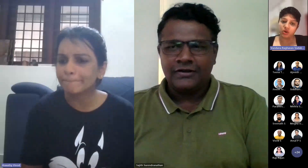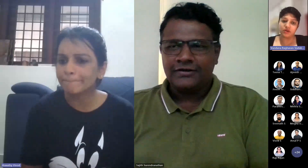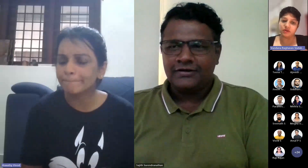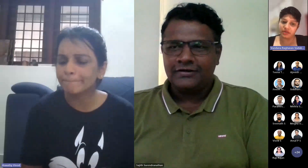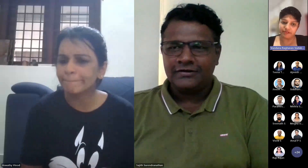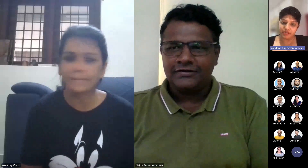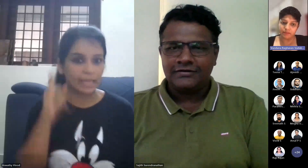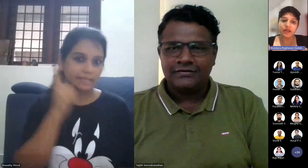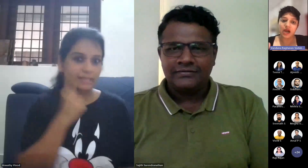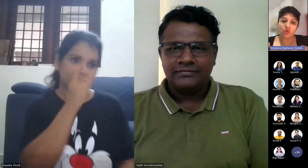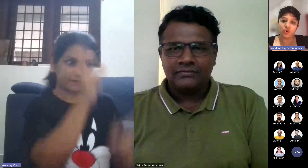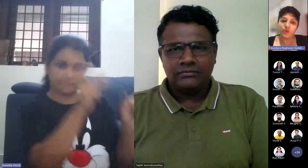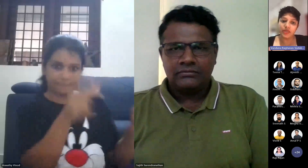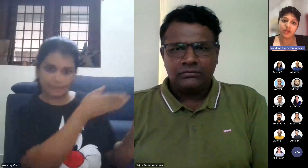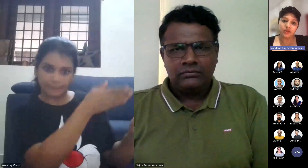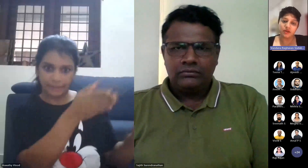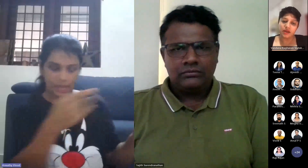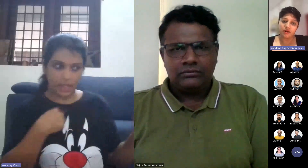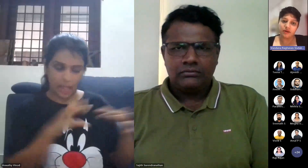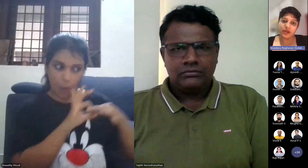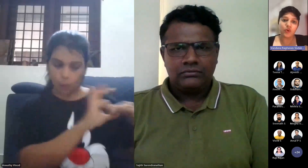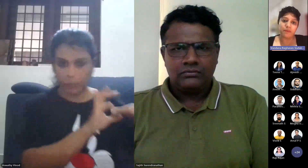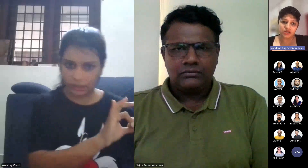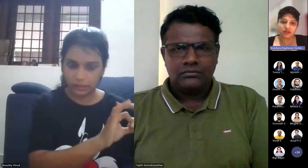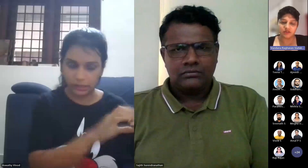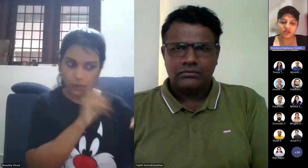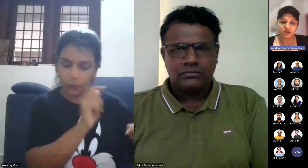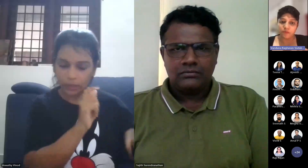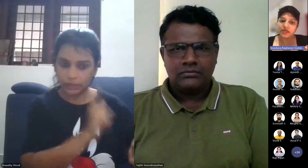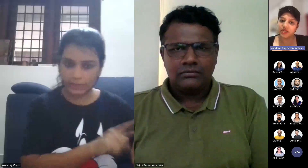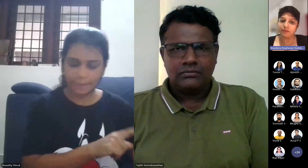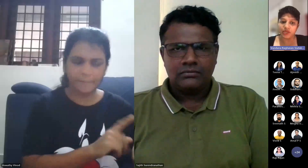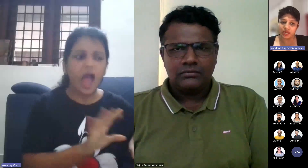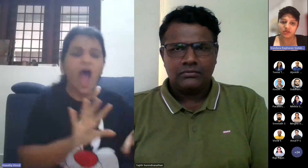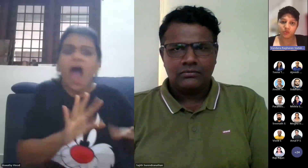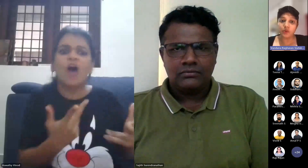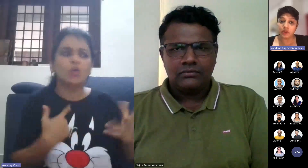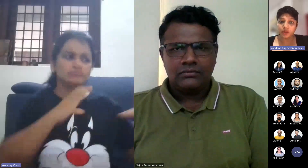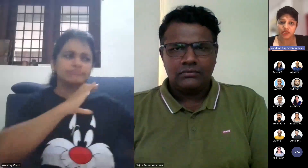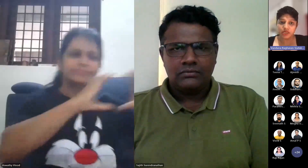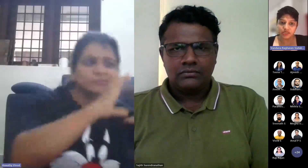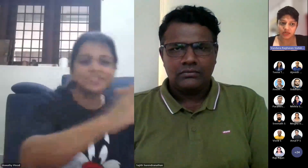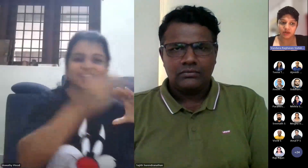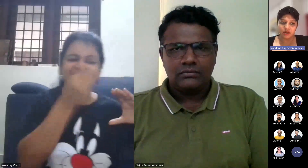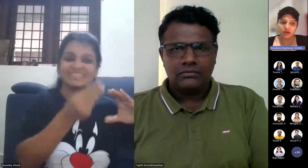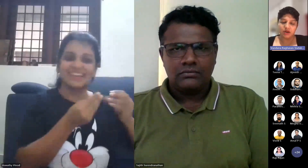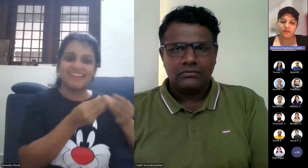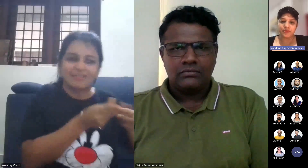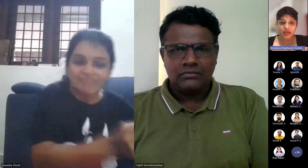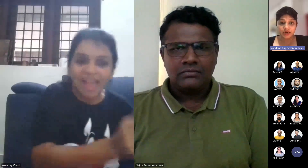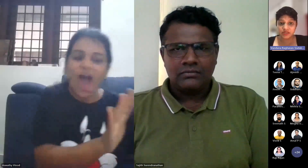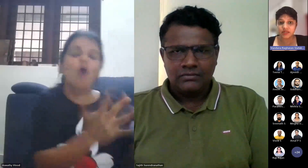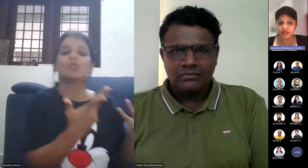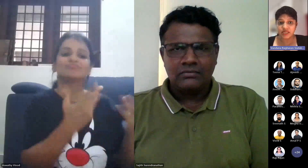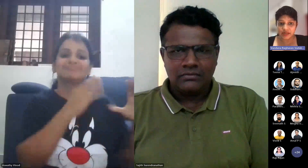individuals who are deaf and dumb, like how do we equip ourselves to better communicate when we are working in design?